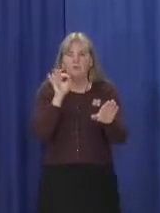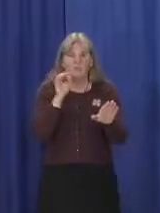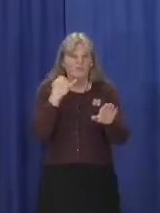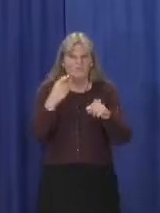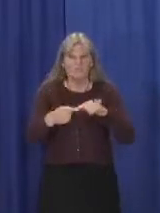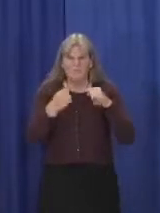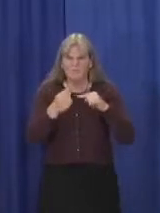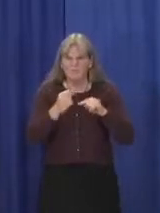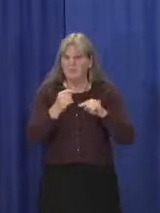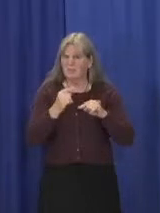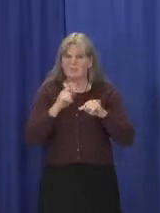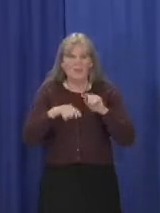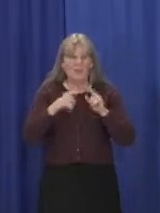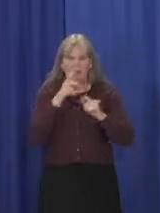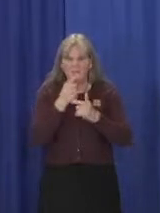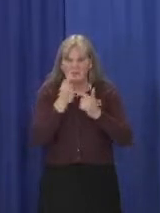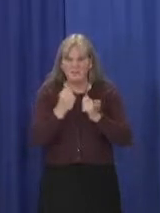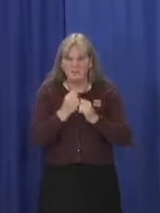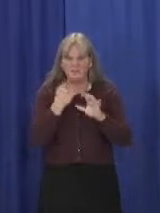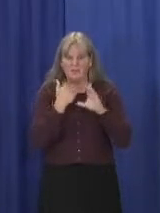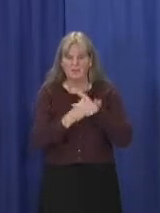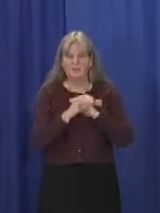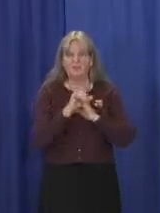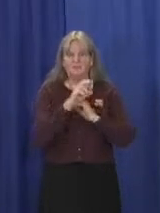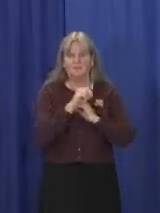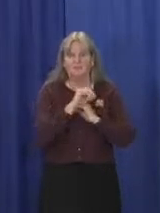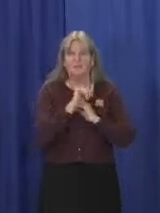of the reporters are having problems, please email